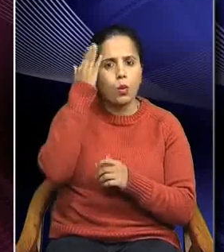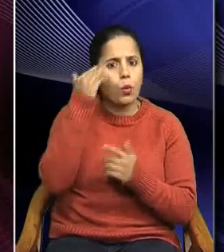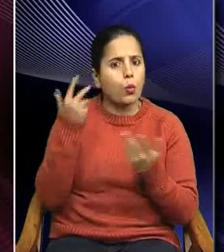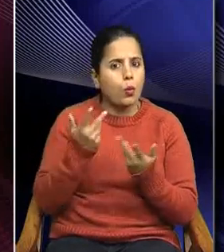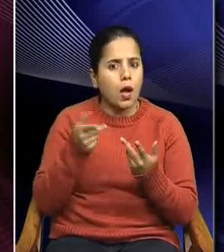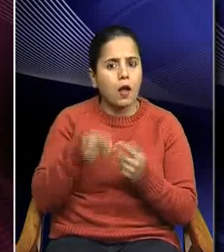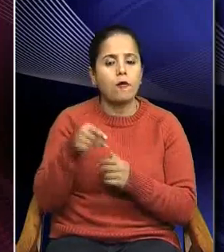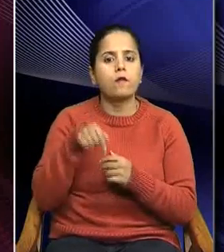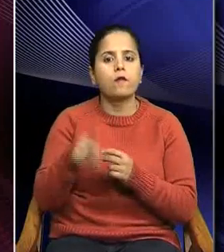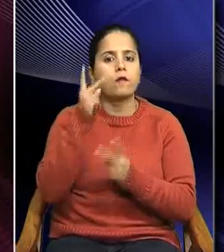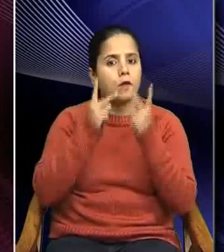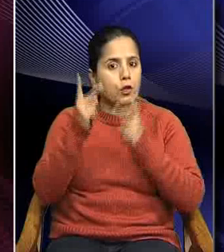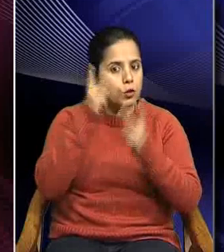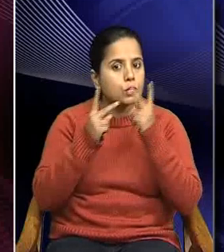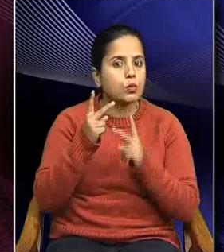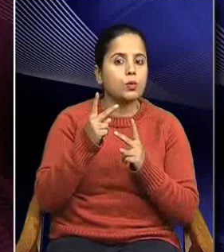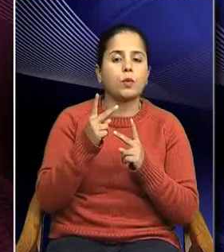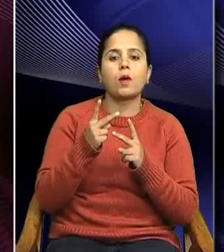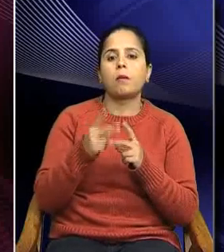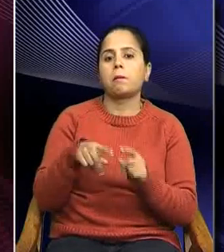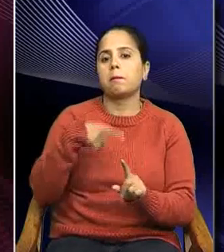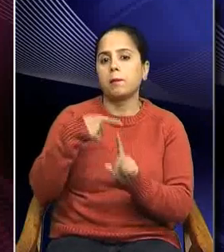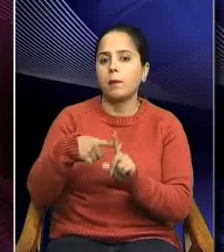particular visualization of